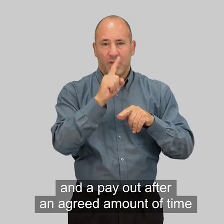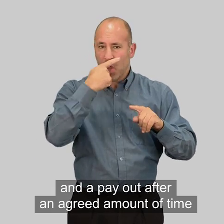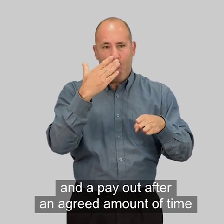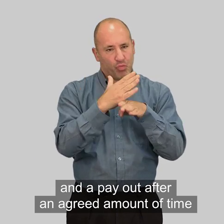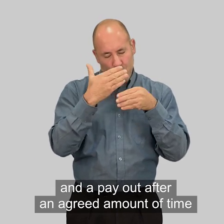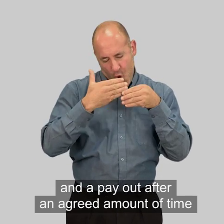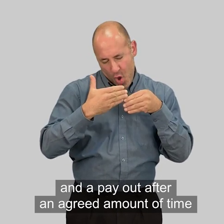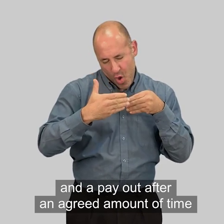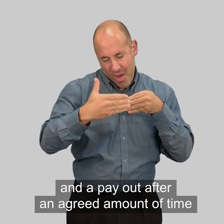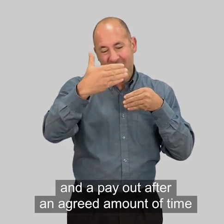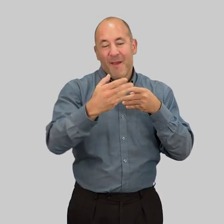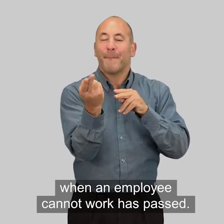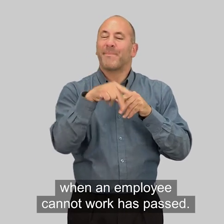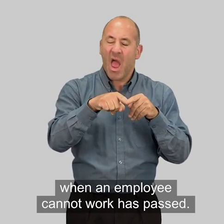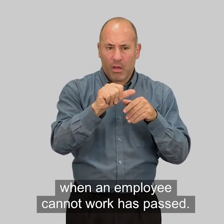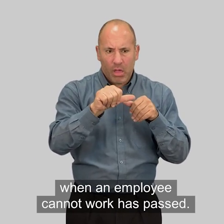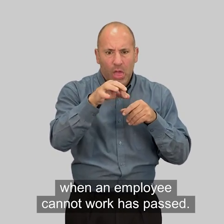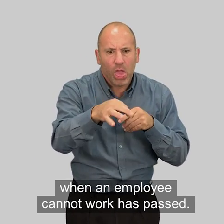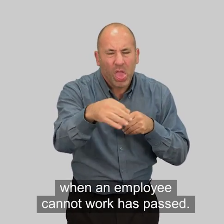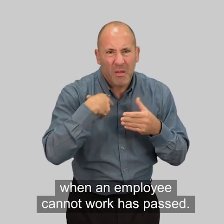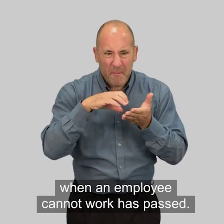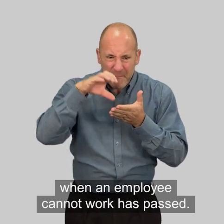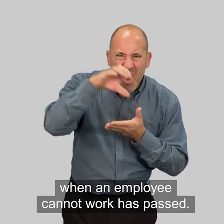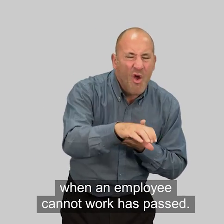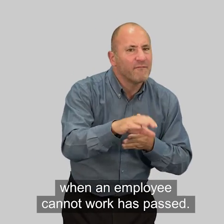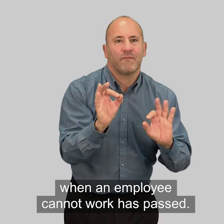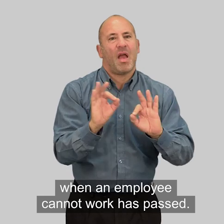after an agreed amount of time when an employee cannot work has passed.